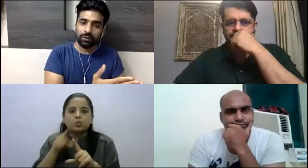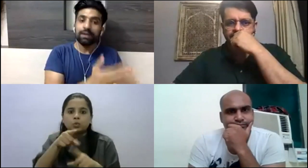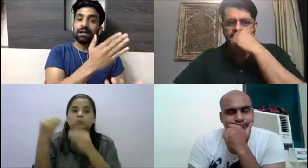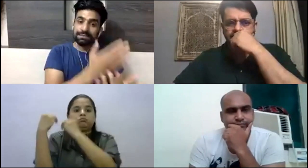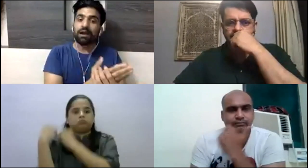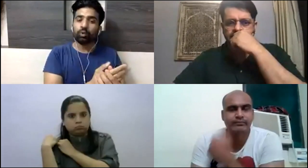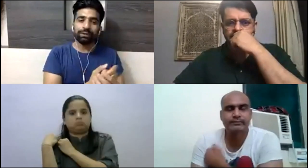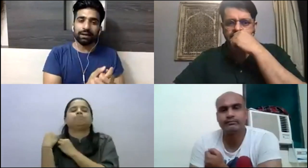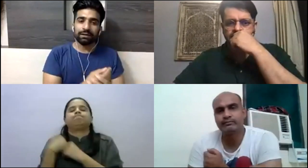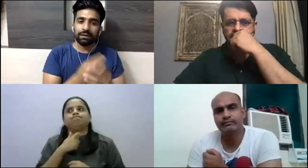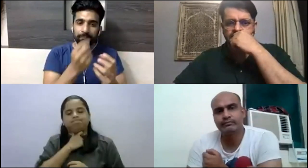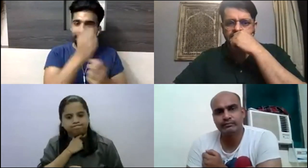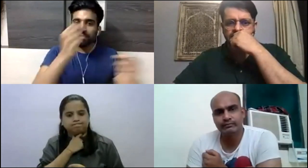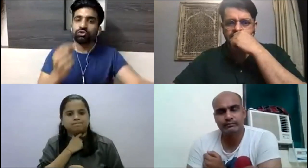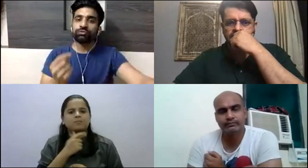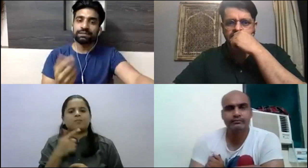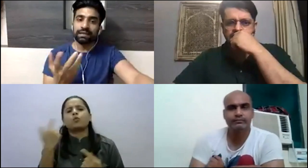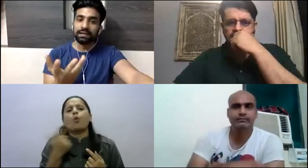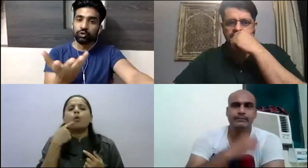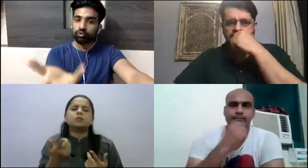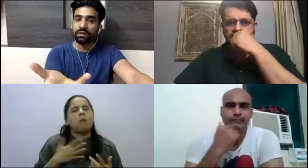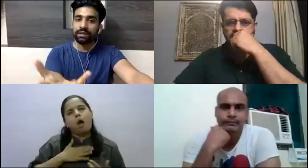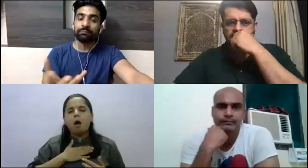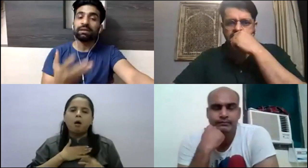Okay. Start doing that. Make a list of things that